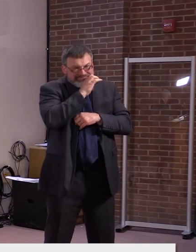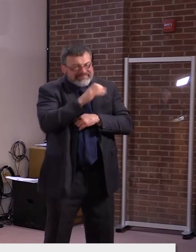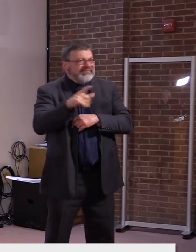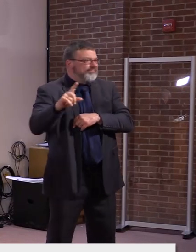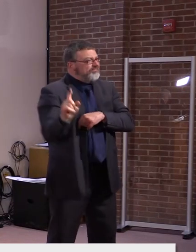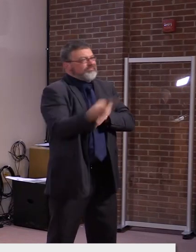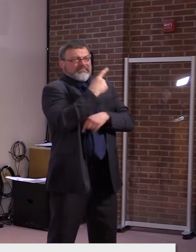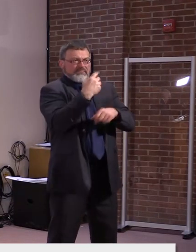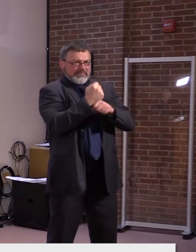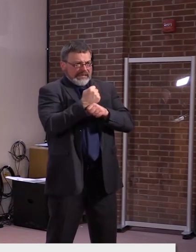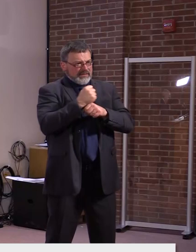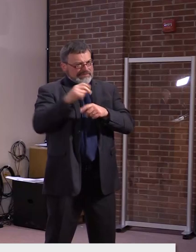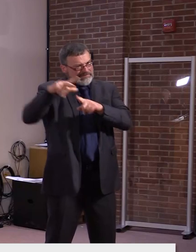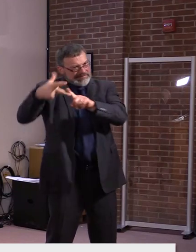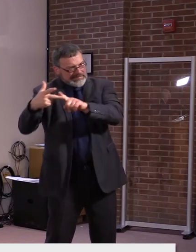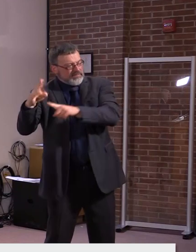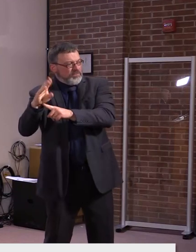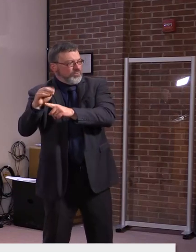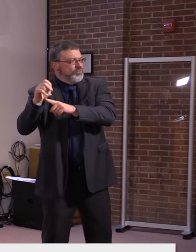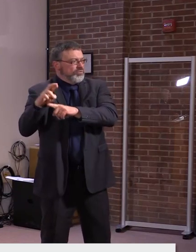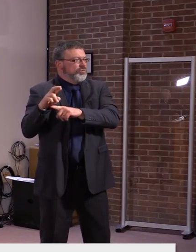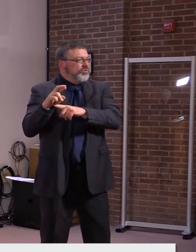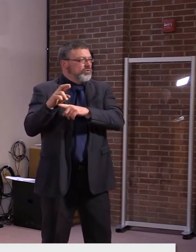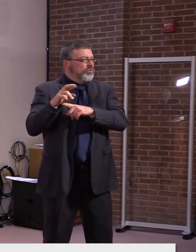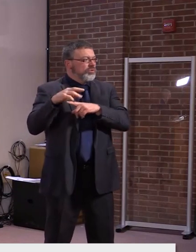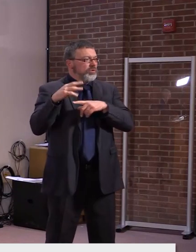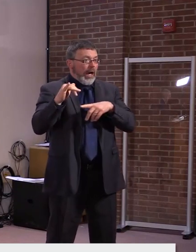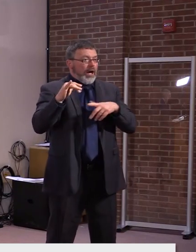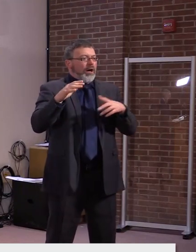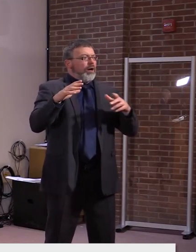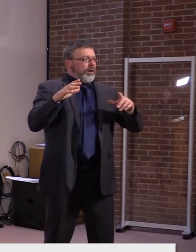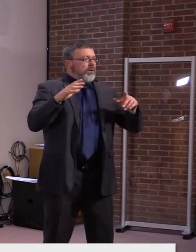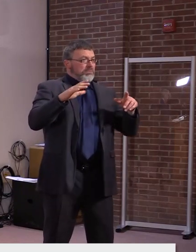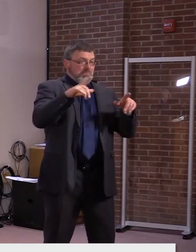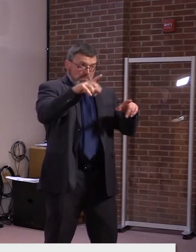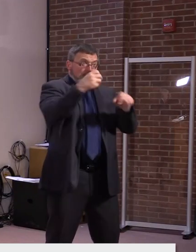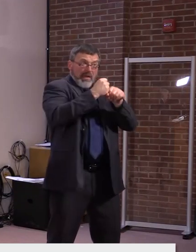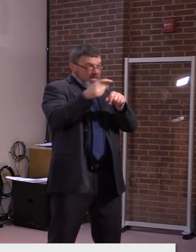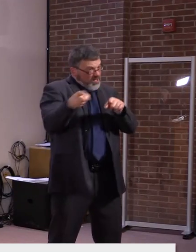your initial vaccination, you can make an appointment at